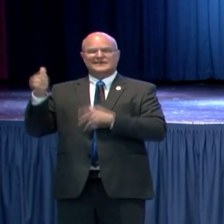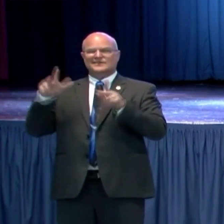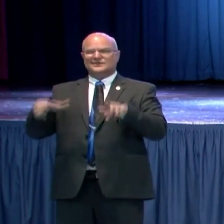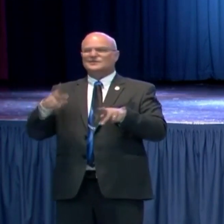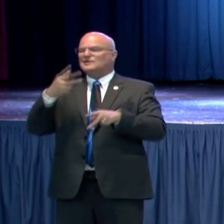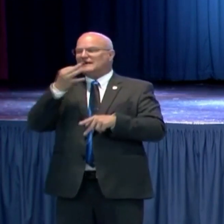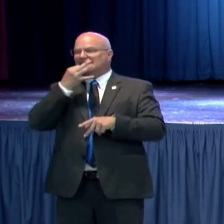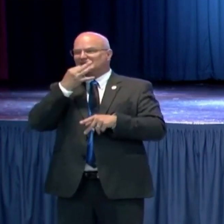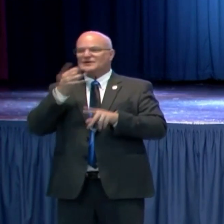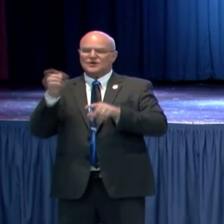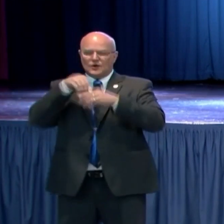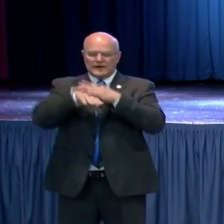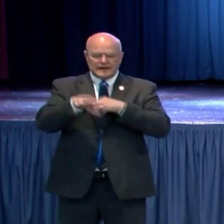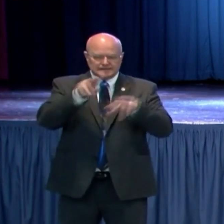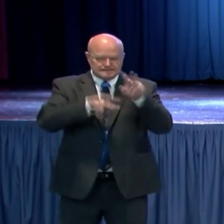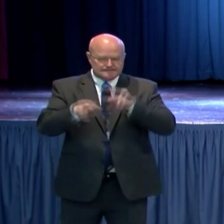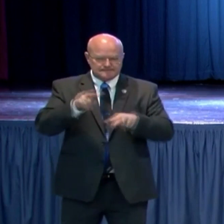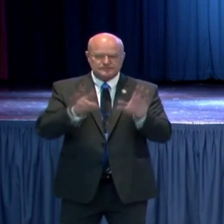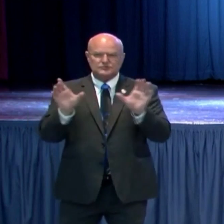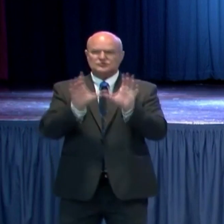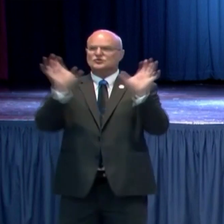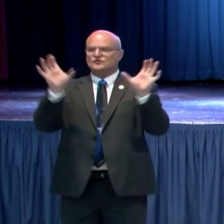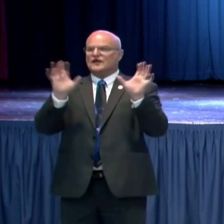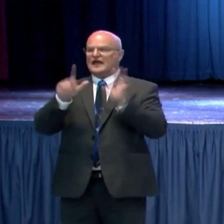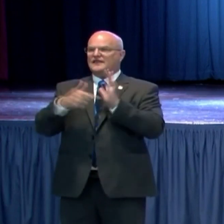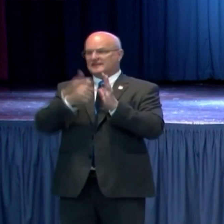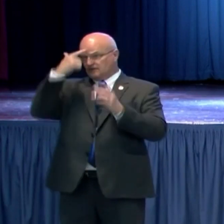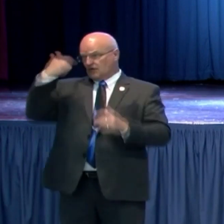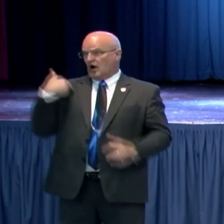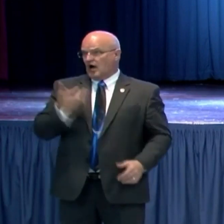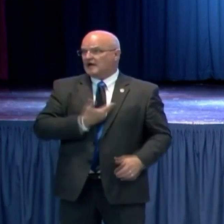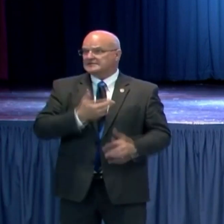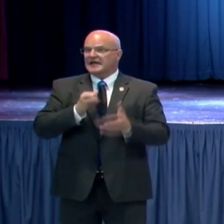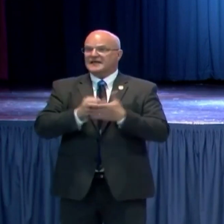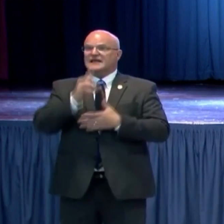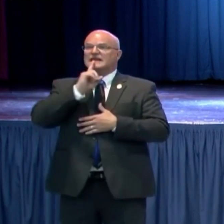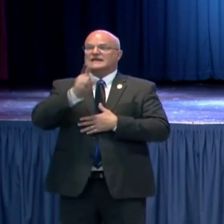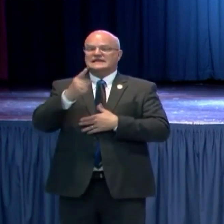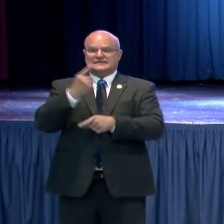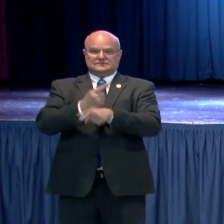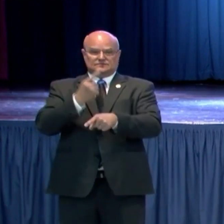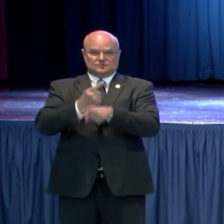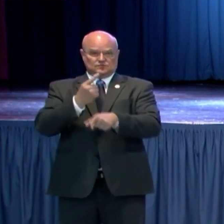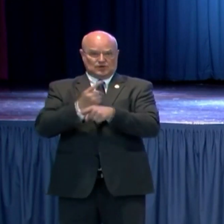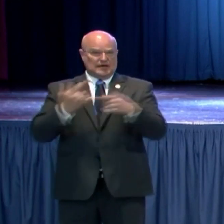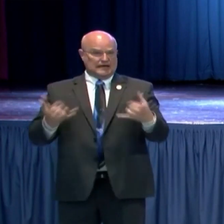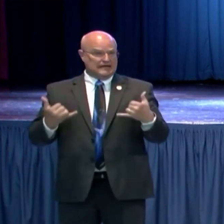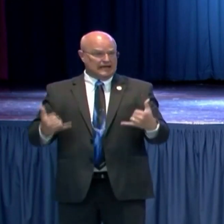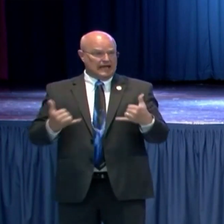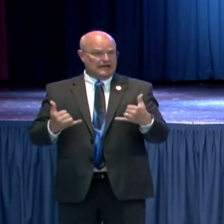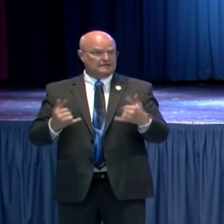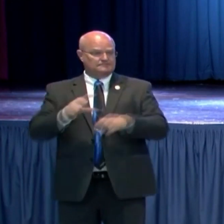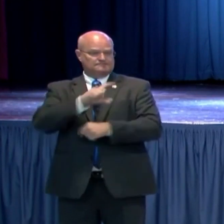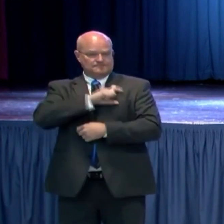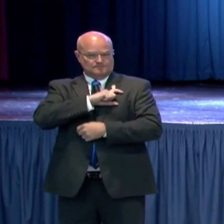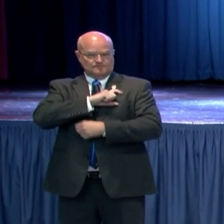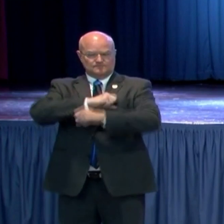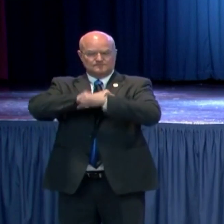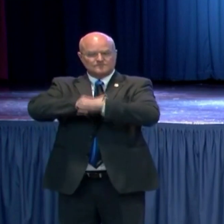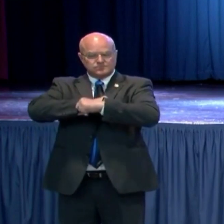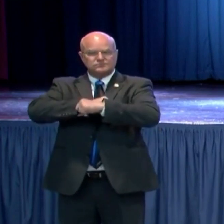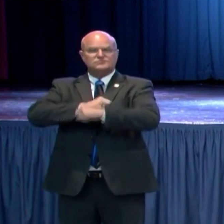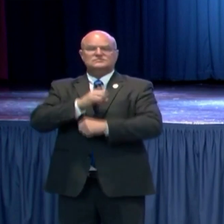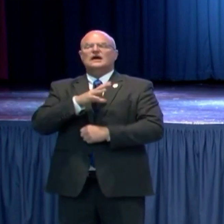can go in and certify this to us that it is in a position to be secure and